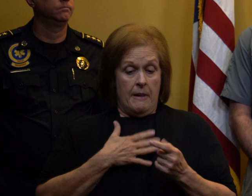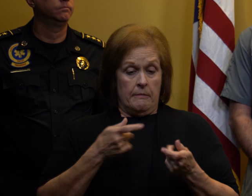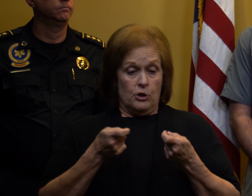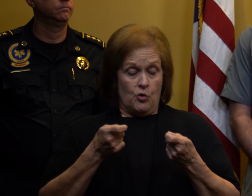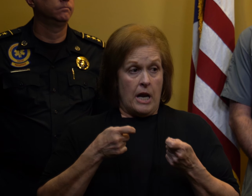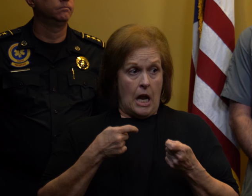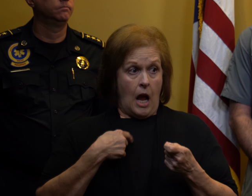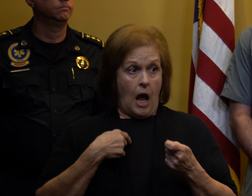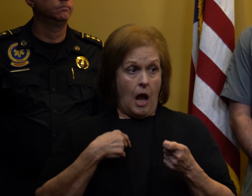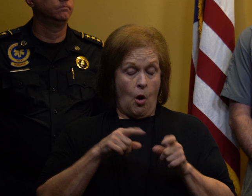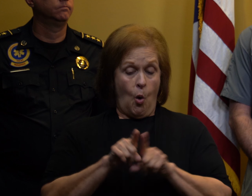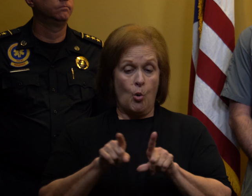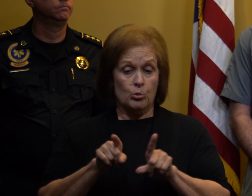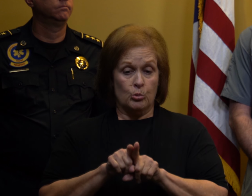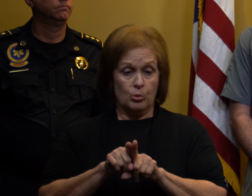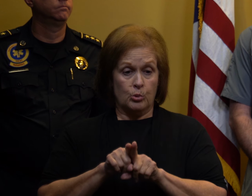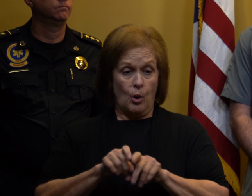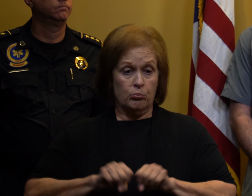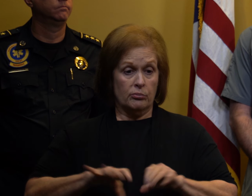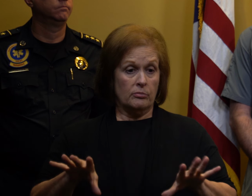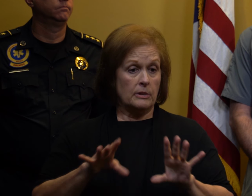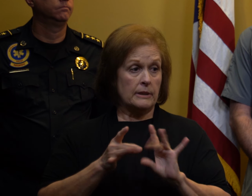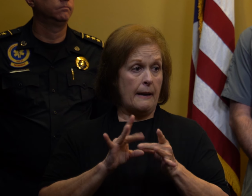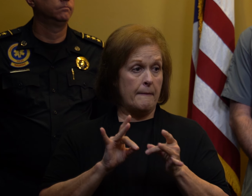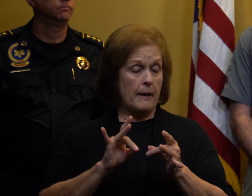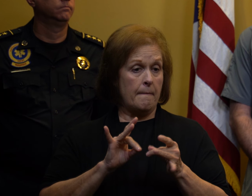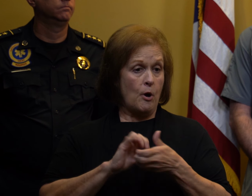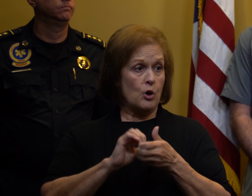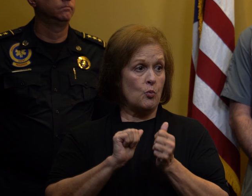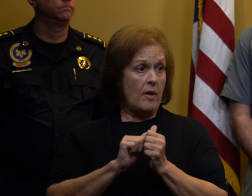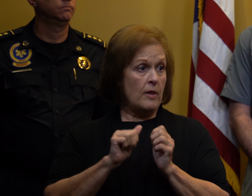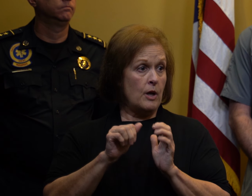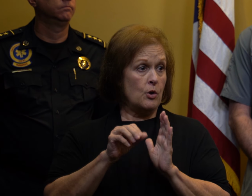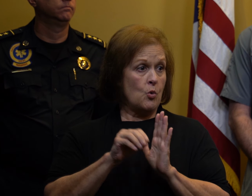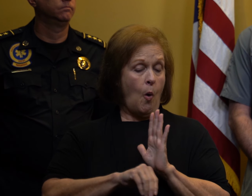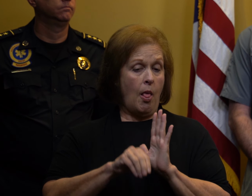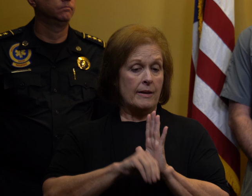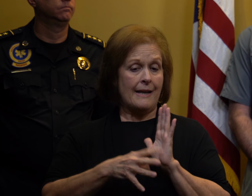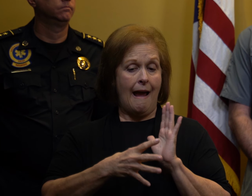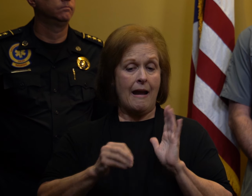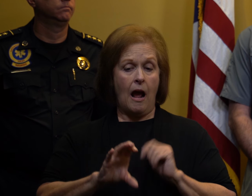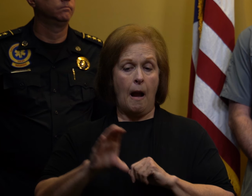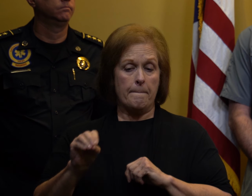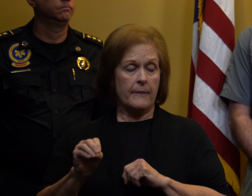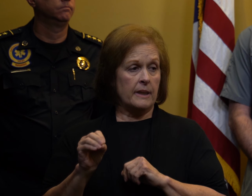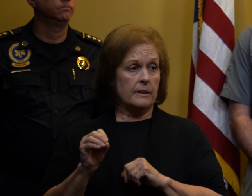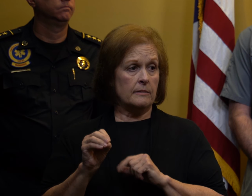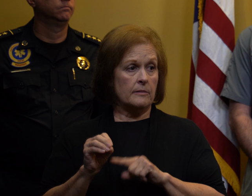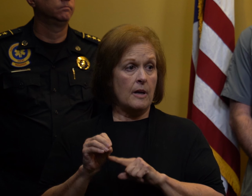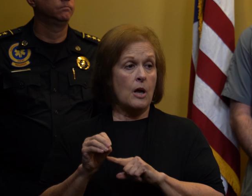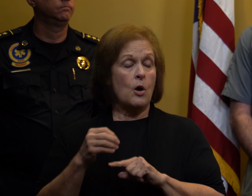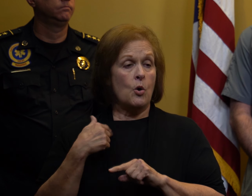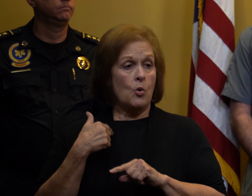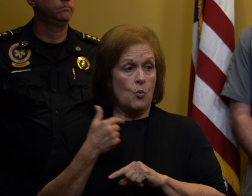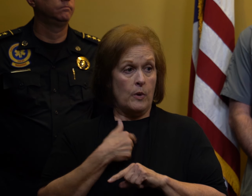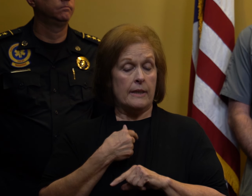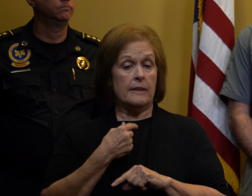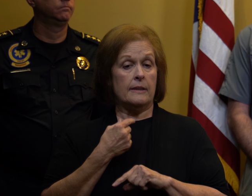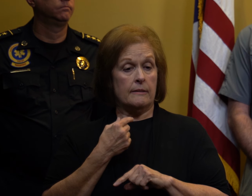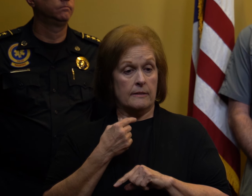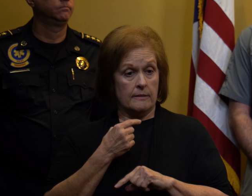I put out a statement as well, and in partnership with the New Orleans and Company. And we reiterated